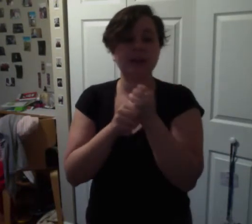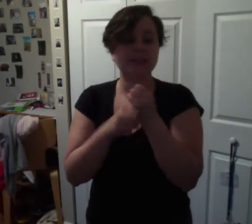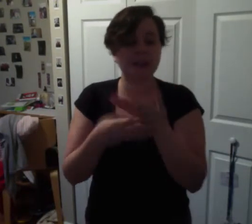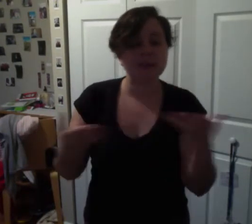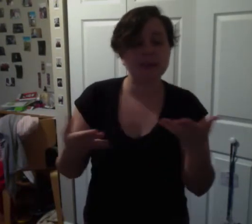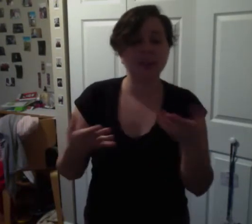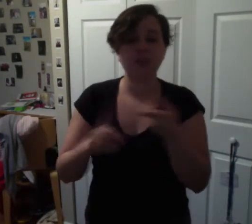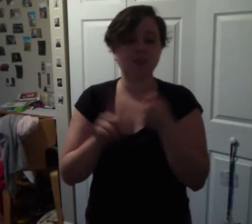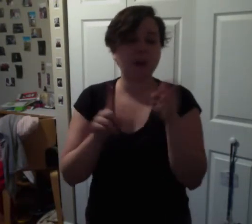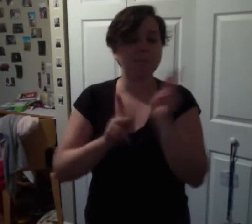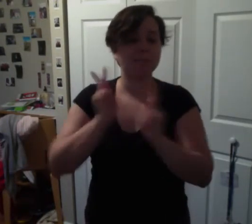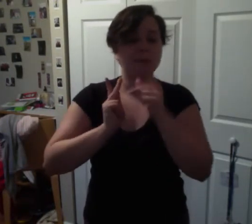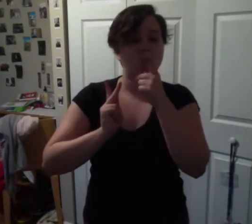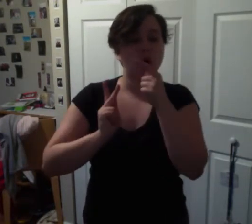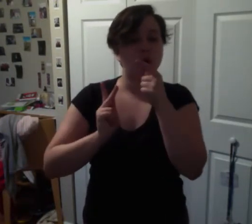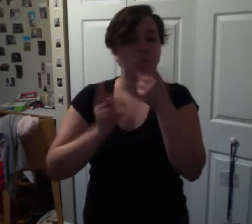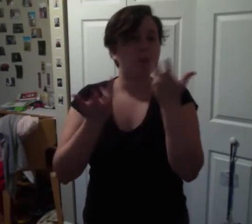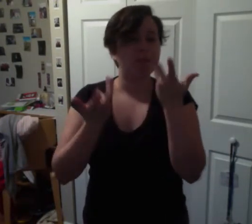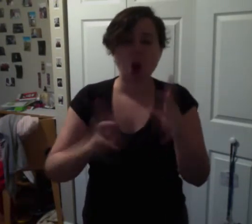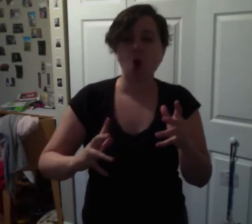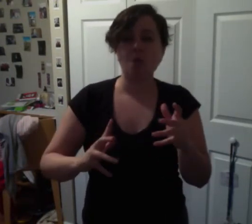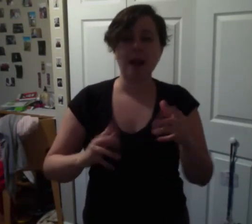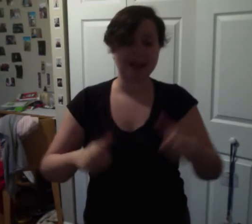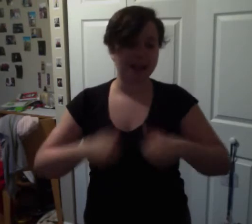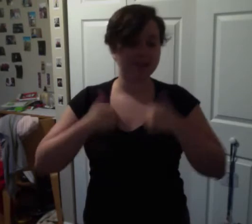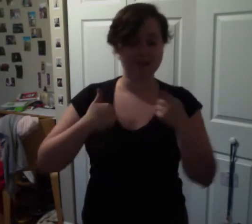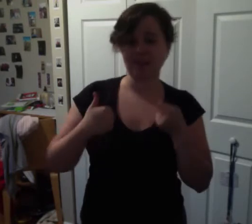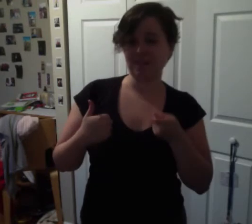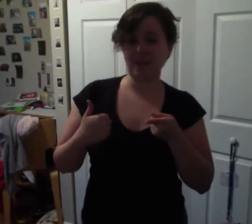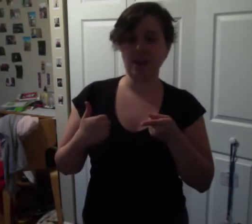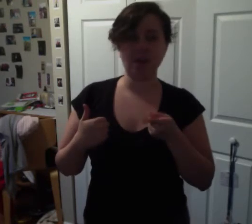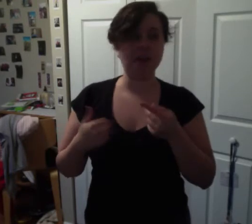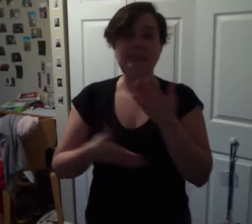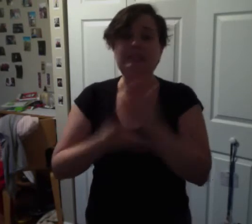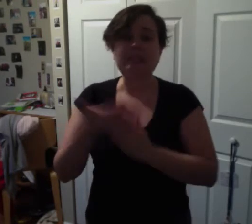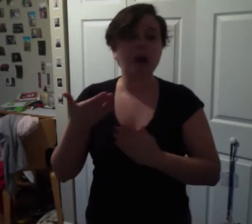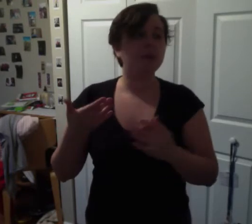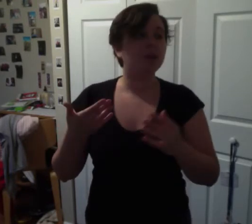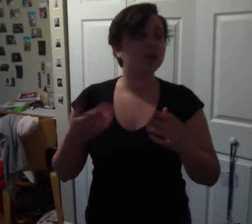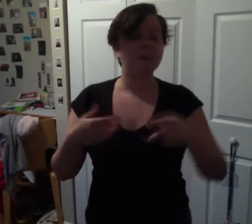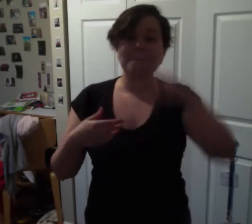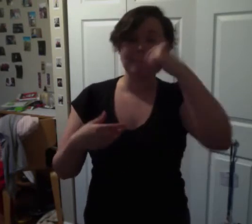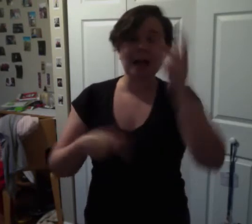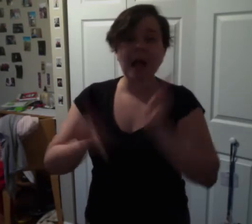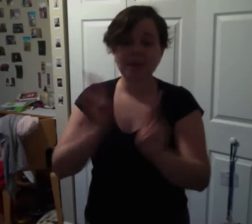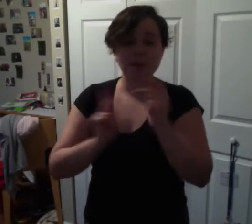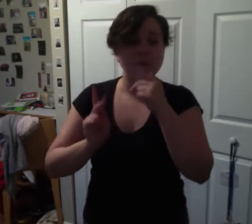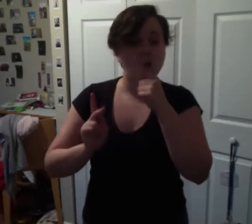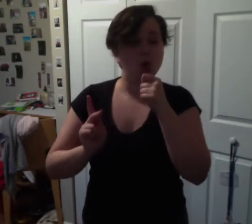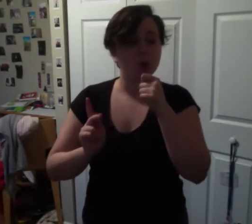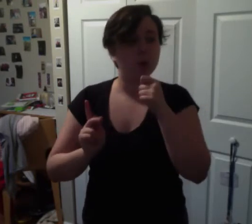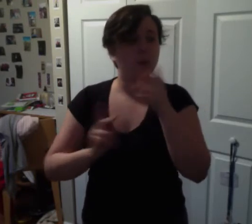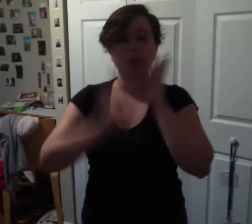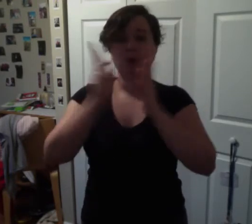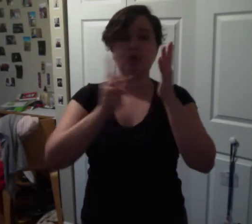images are degraded images of Black people, kind of histories of very challenging content, and where better than